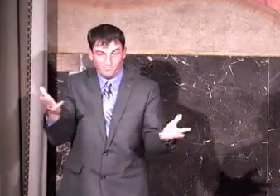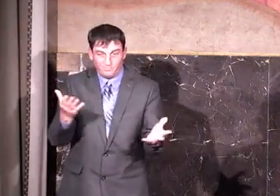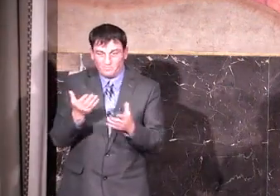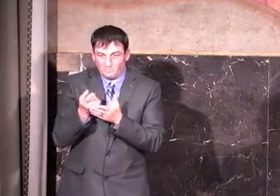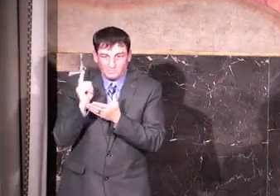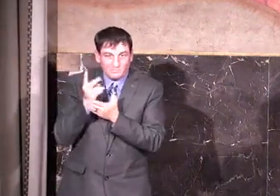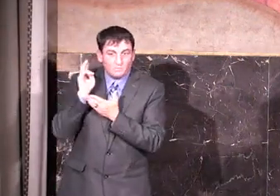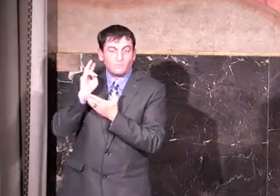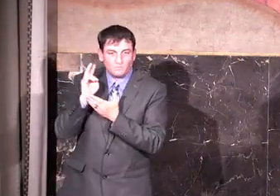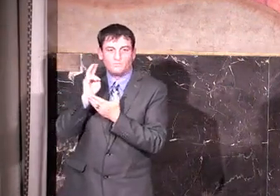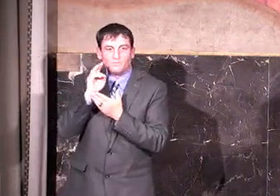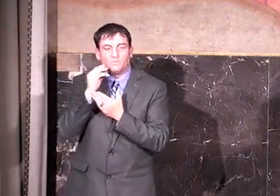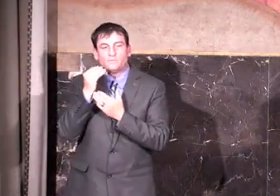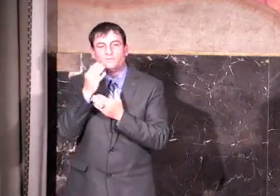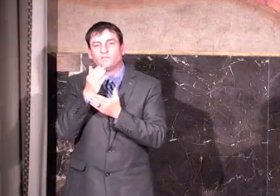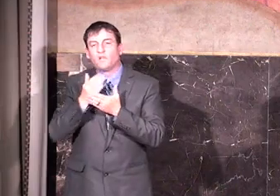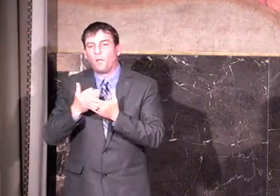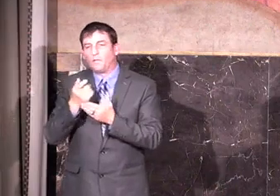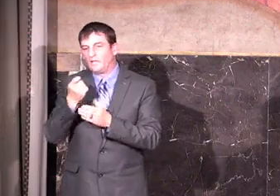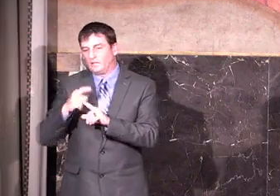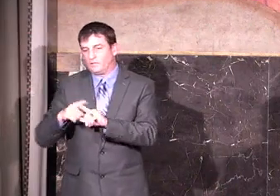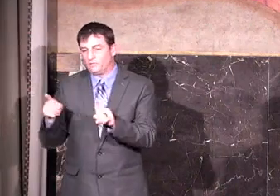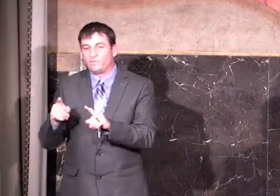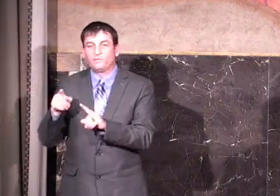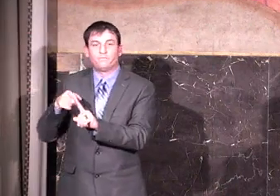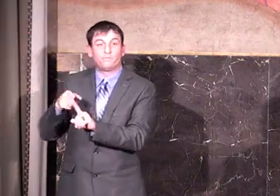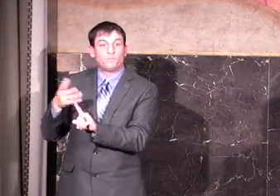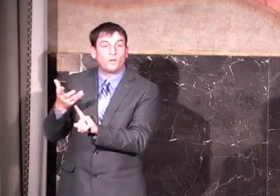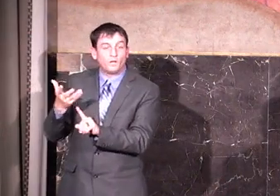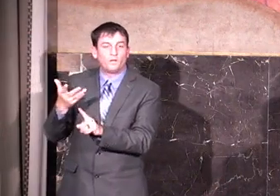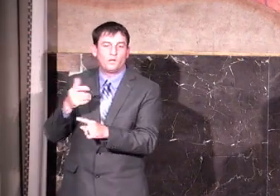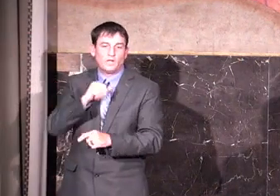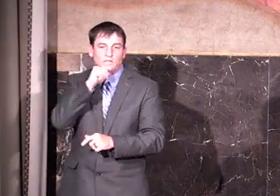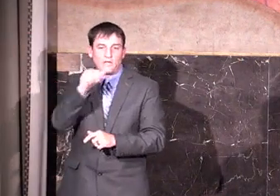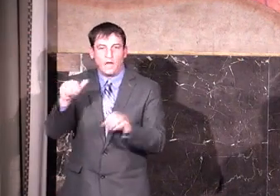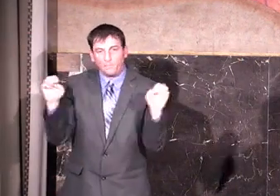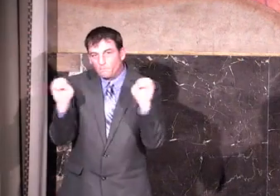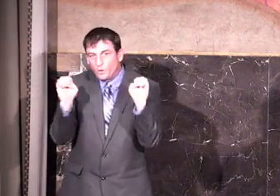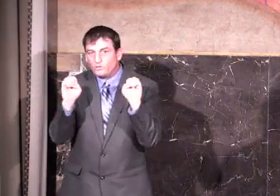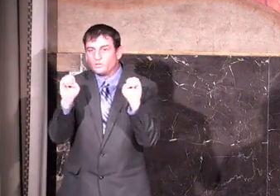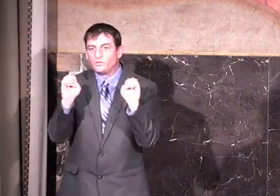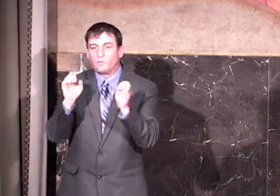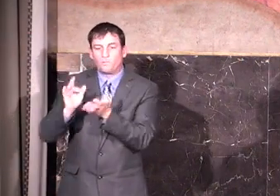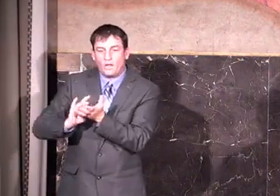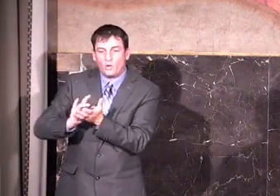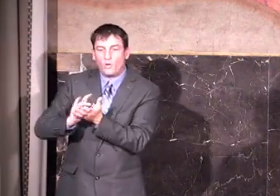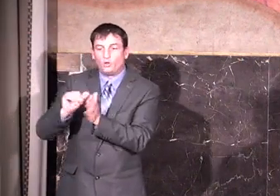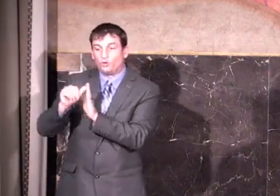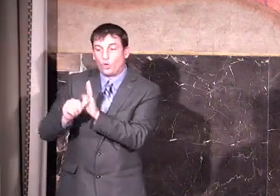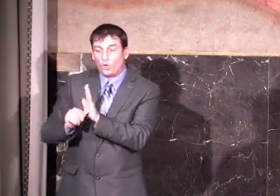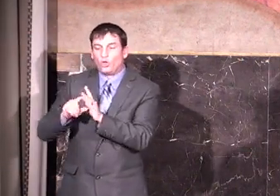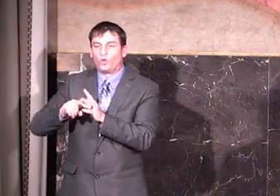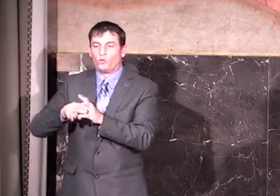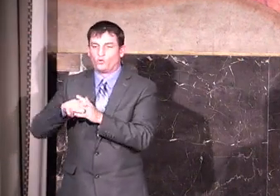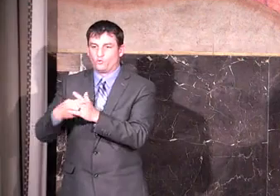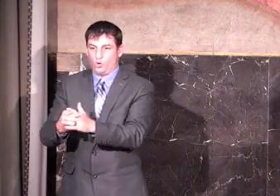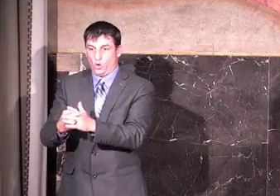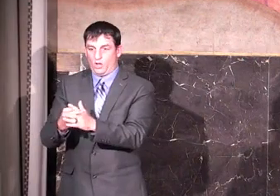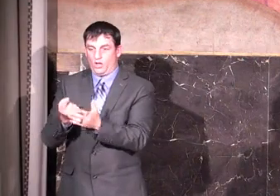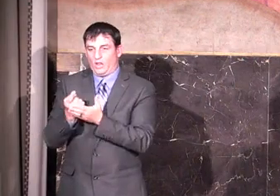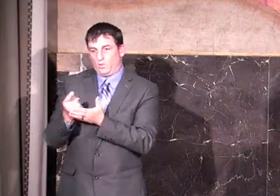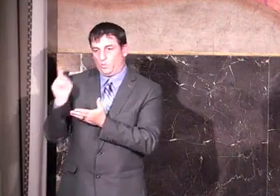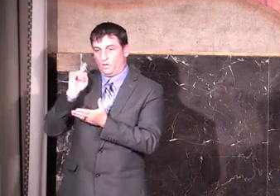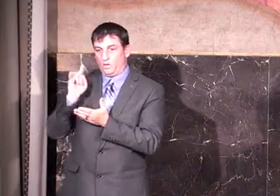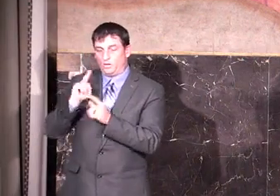exceptions. You know, for example, non-emergency medical and surgical procedures resumed a week ago, but they're not envisioned in